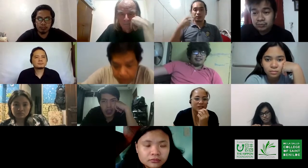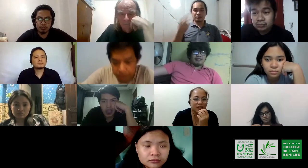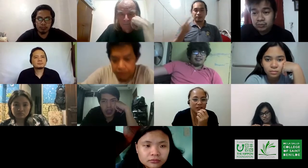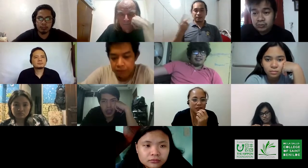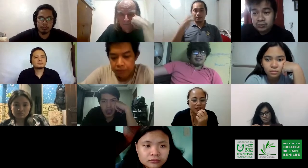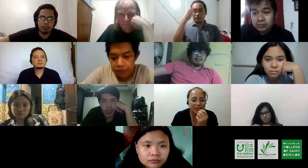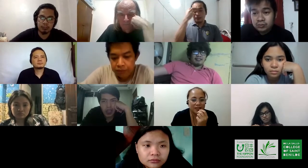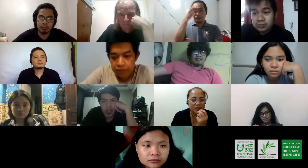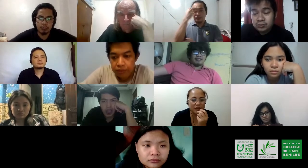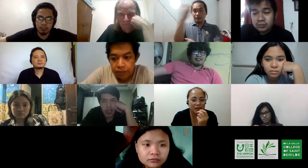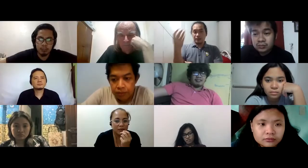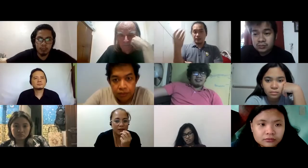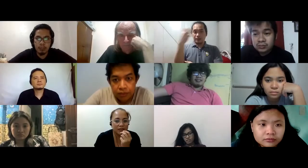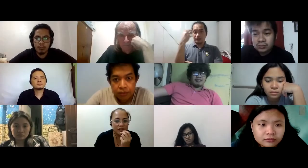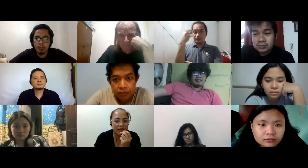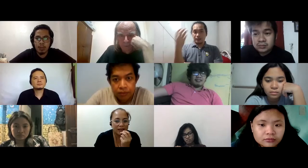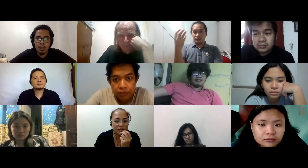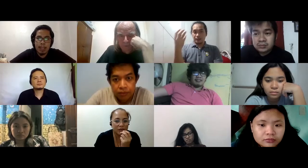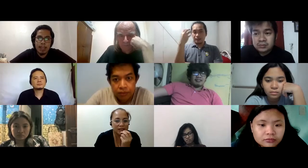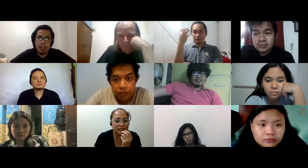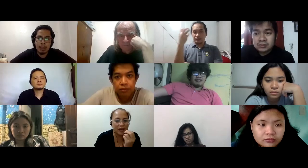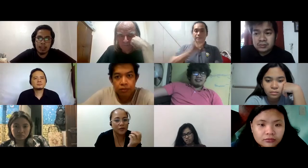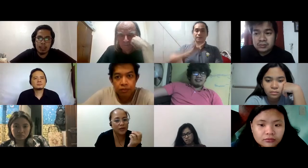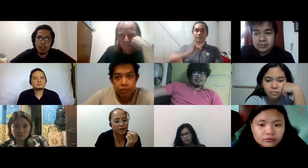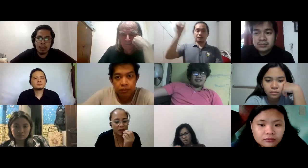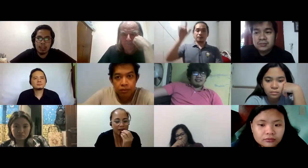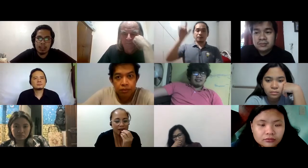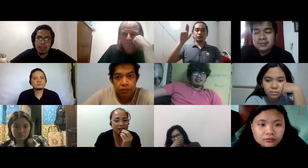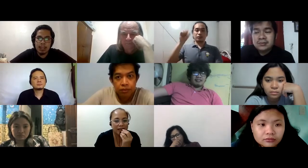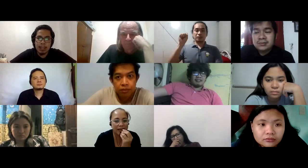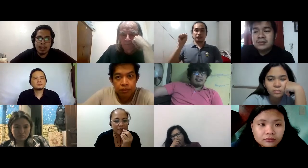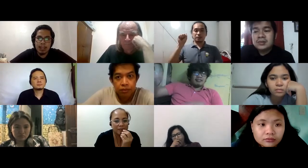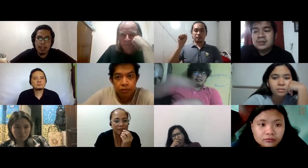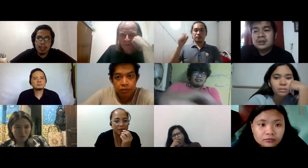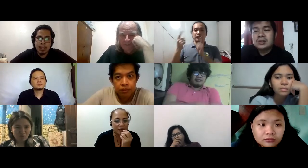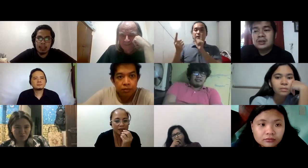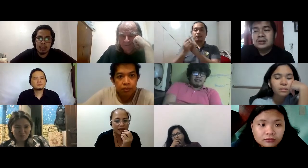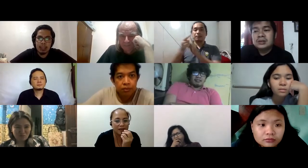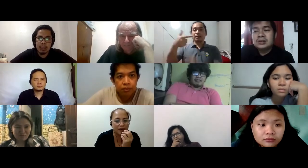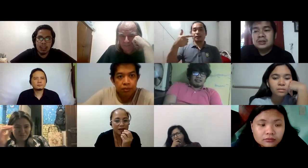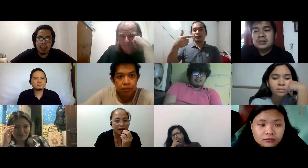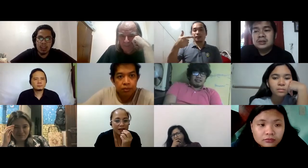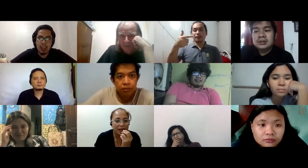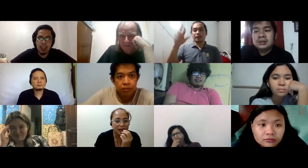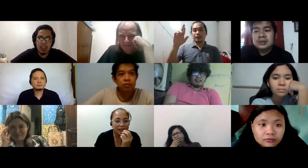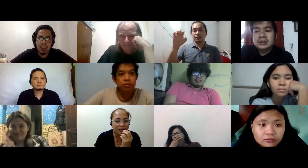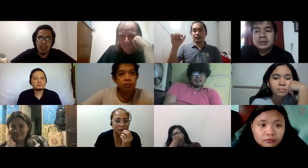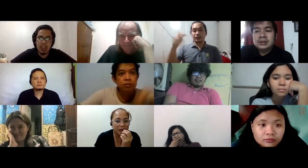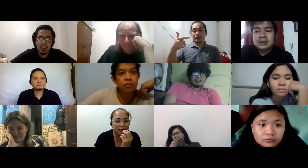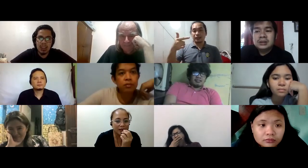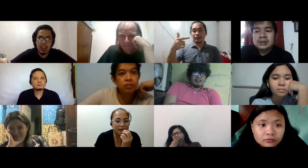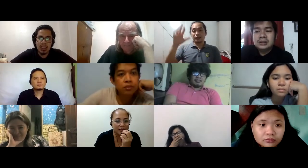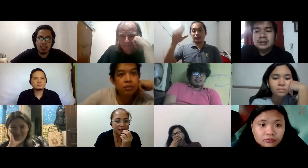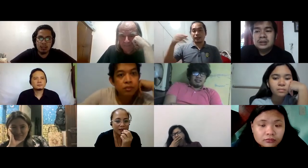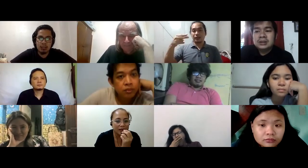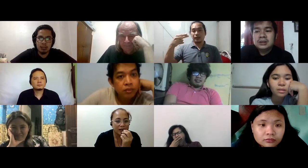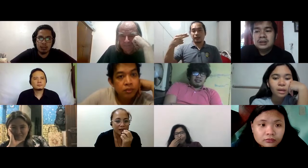Last 2013, we went to the US. I'm with Ray at the time. We went there. And then we